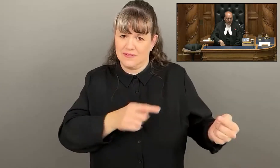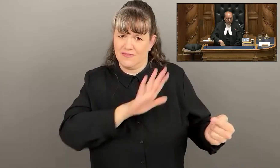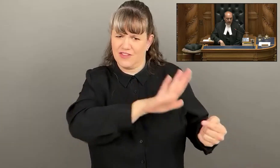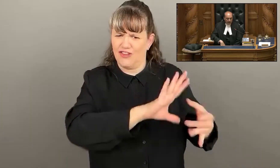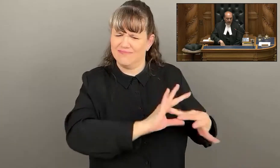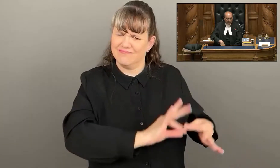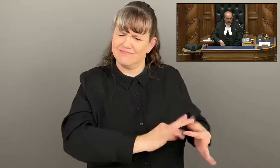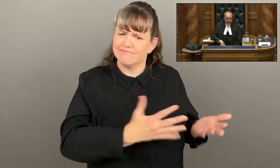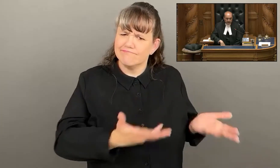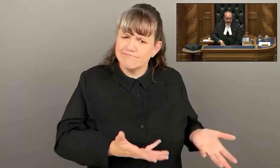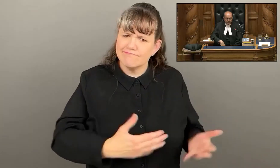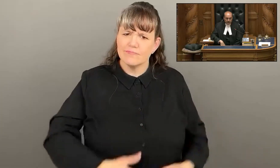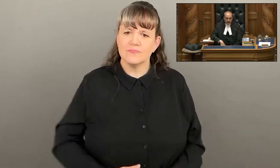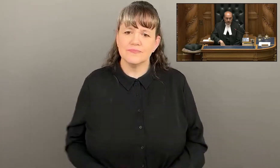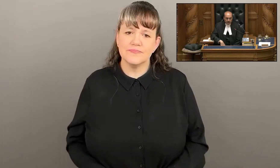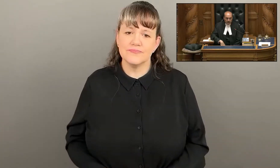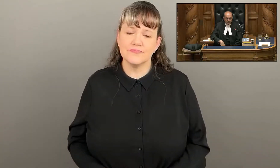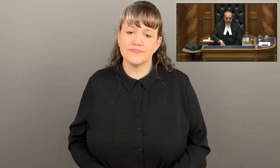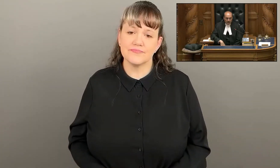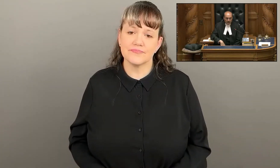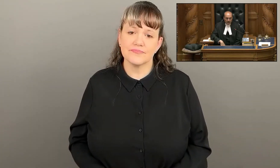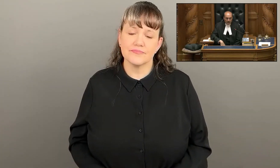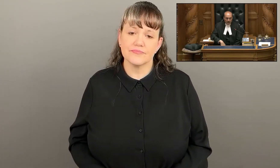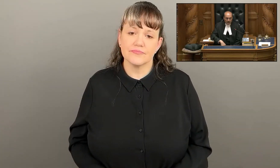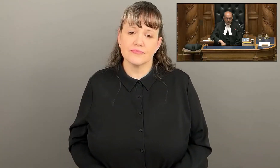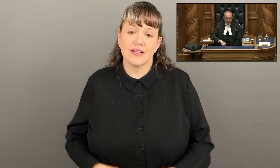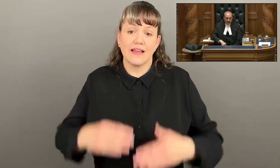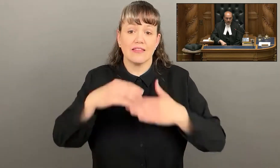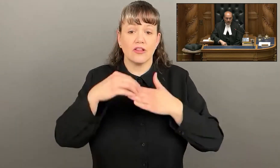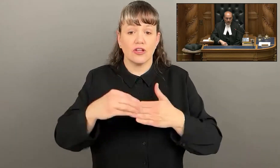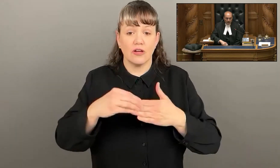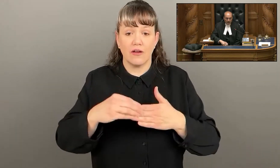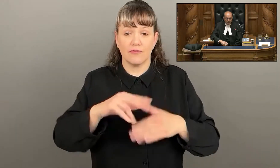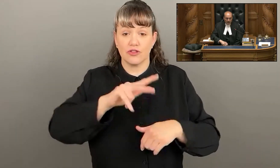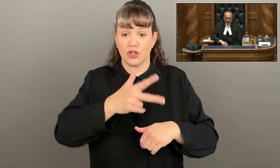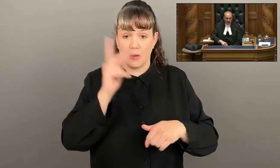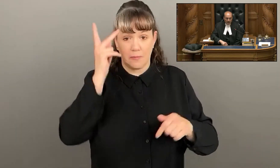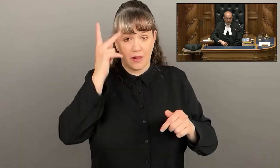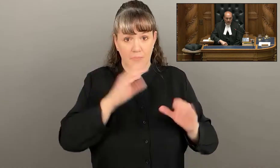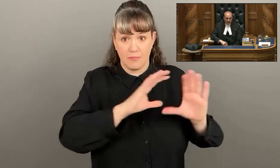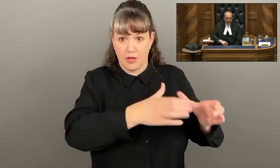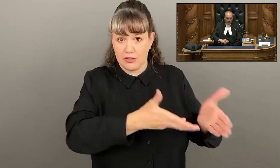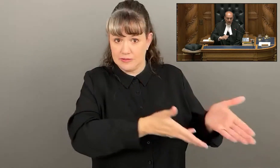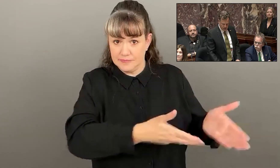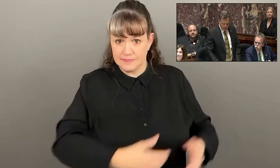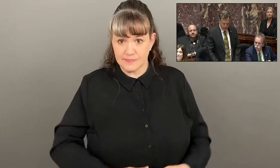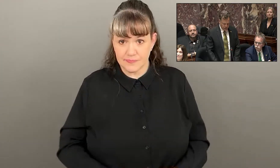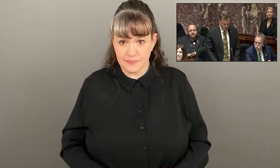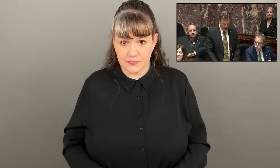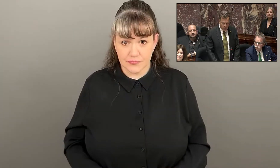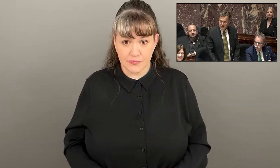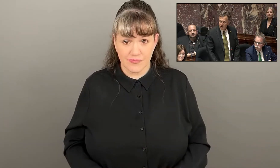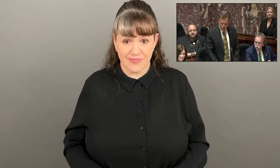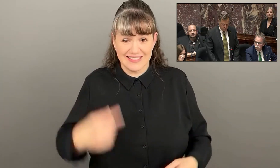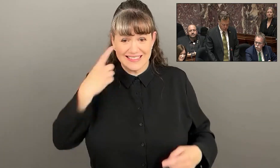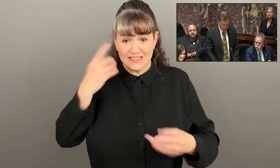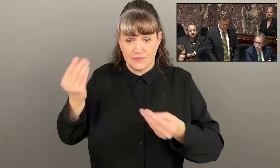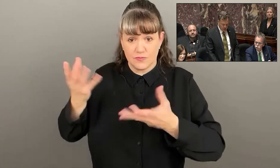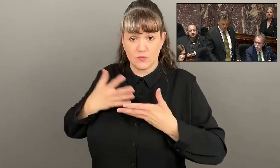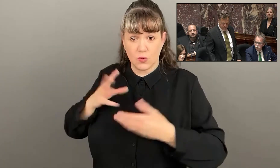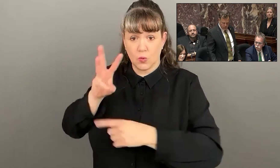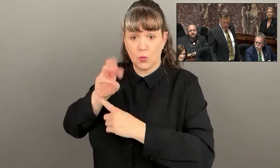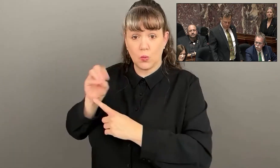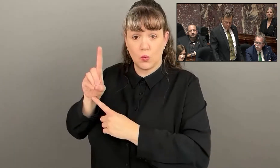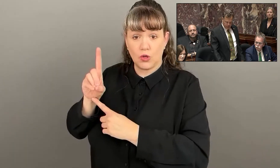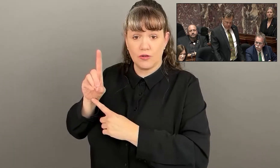Leader of the third party. Thank you, Honourable Speaker. We learned recently that Woodfibre LNG is looking to add a second floating hotel, or